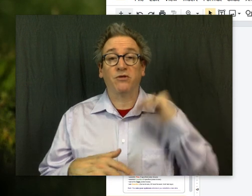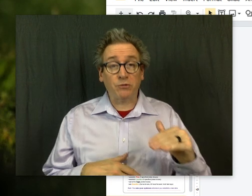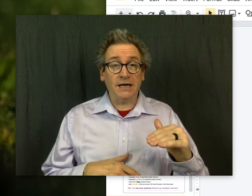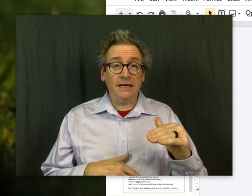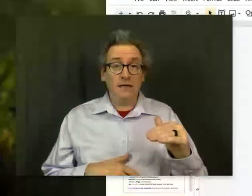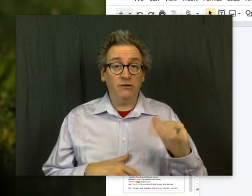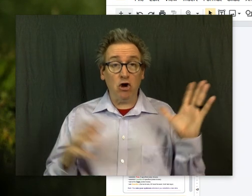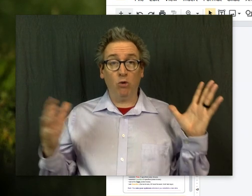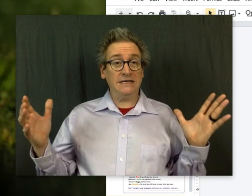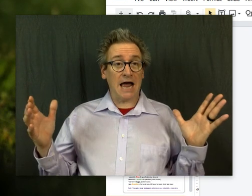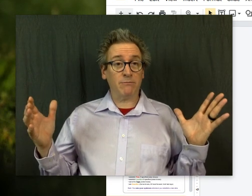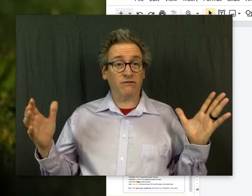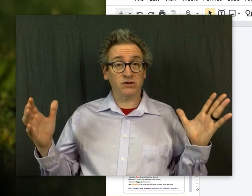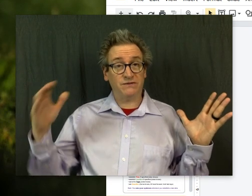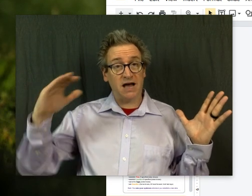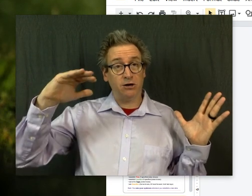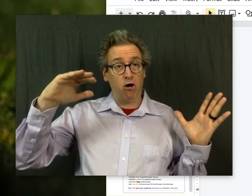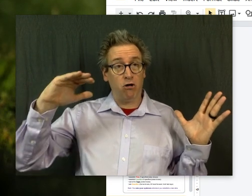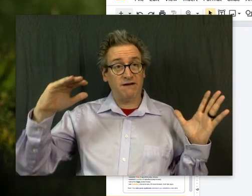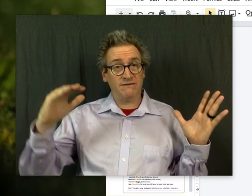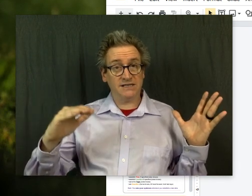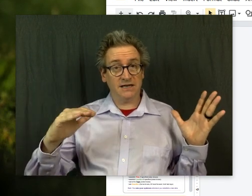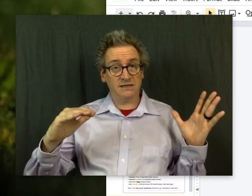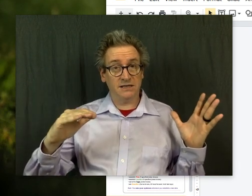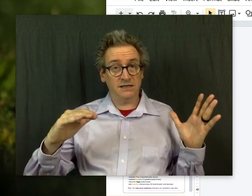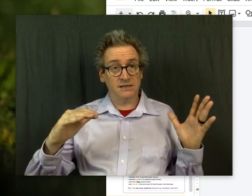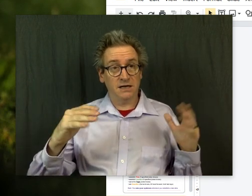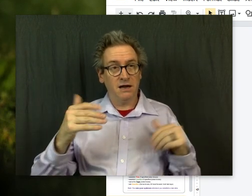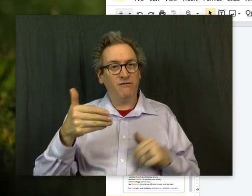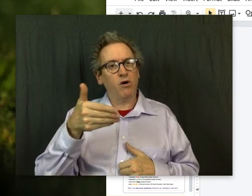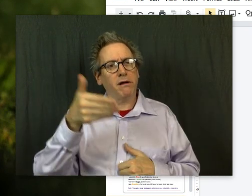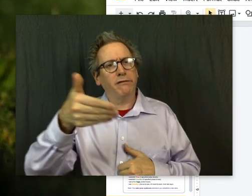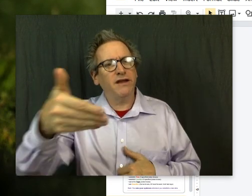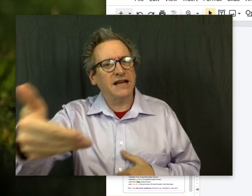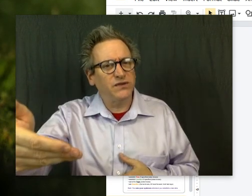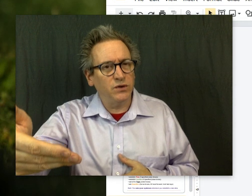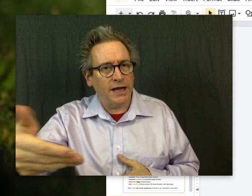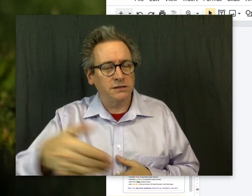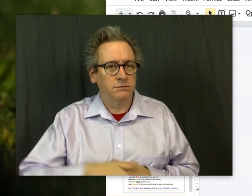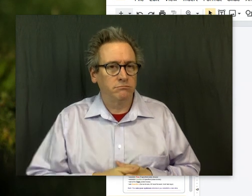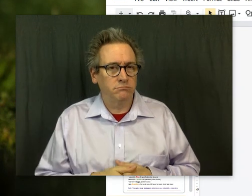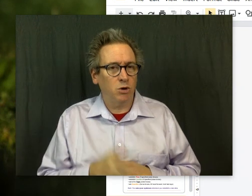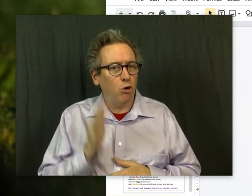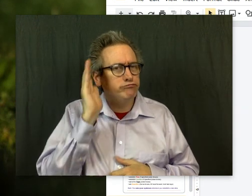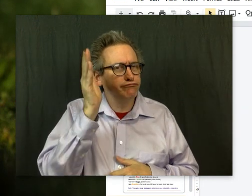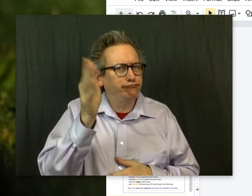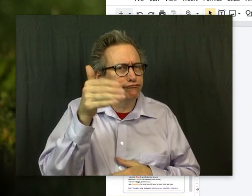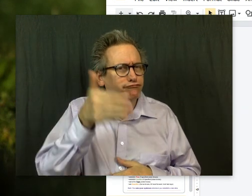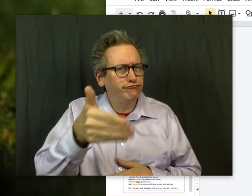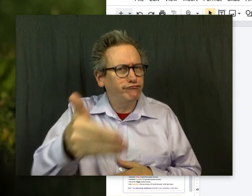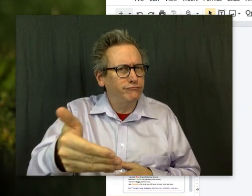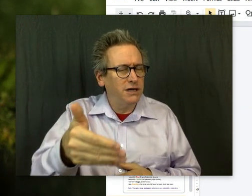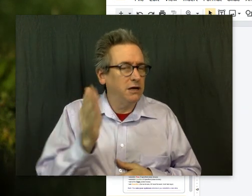number 3, the only time reference we've got in all 5 of these sentences for the next few days, or